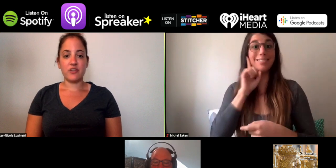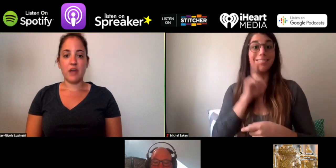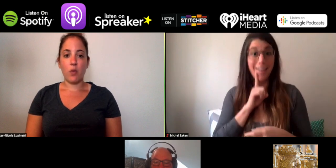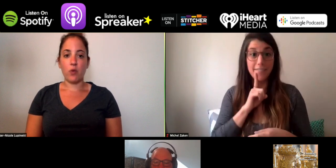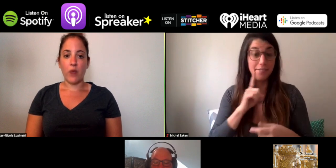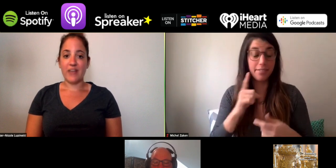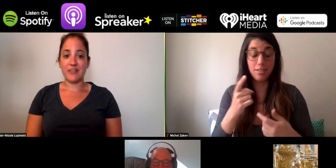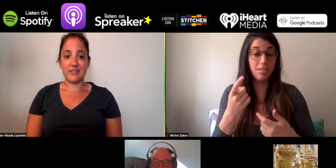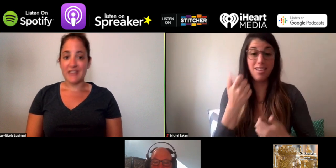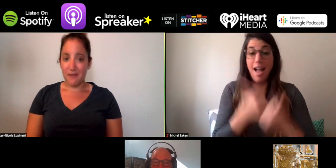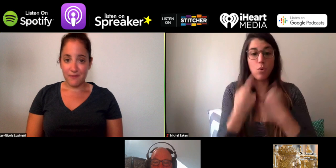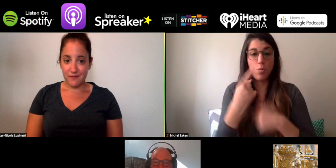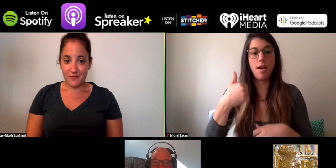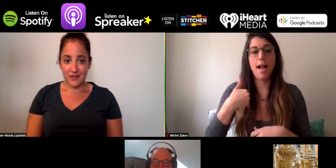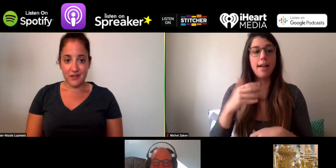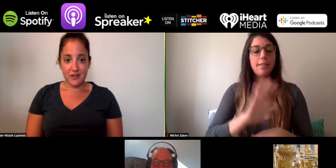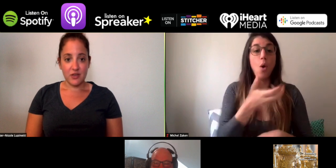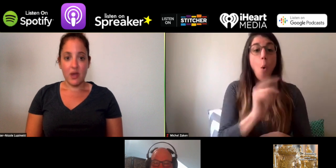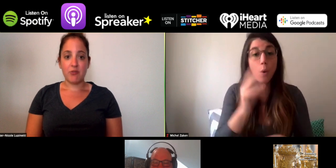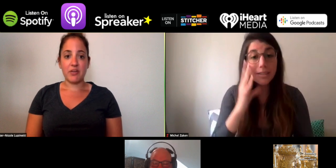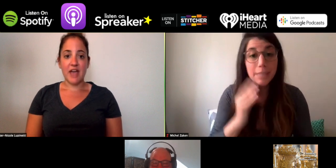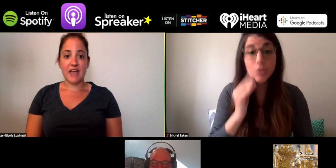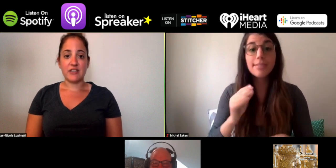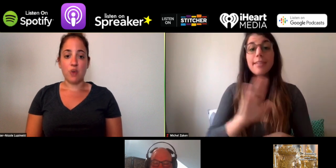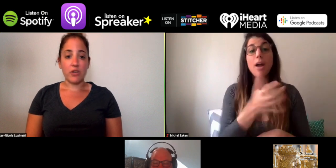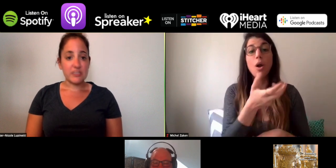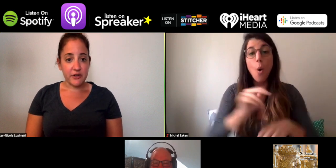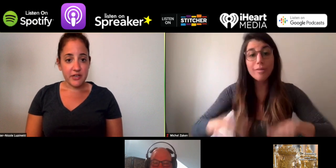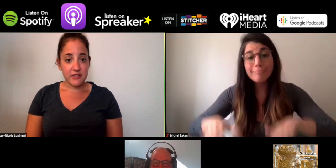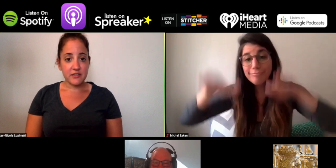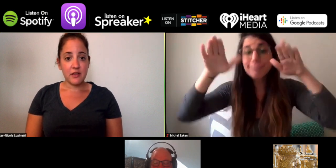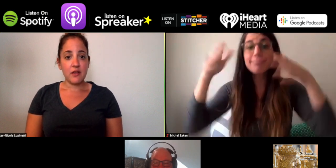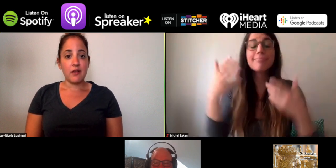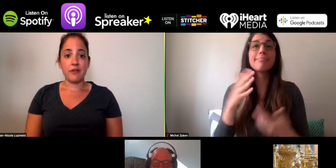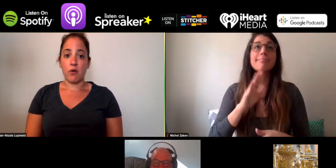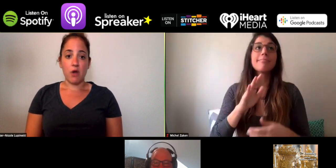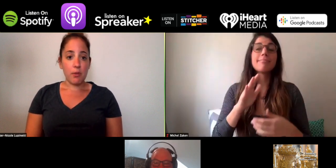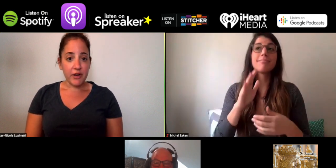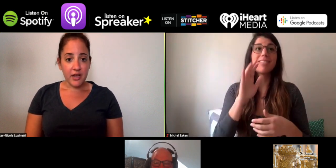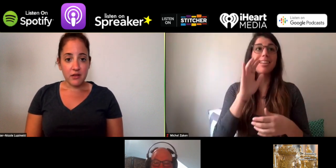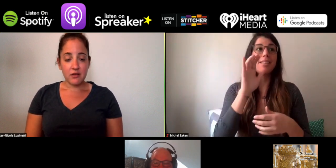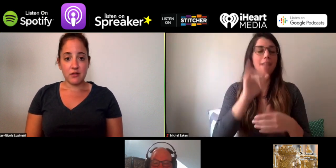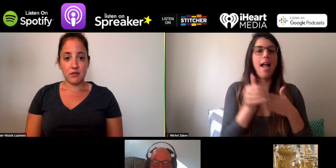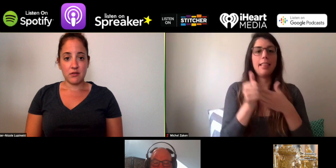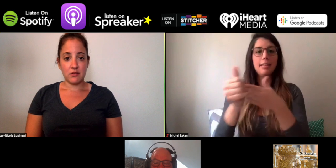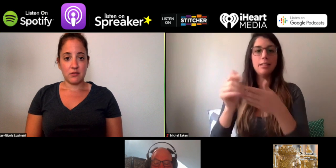So there's not one way to be deaf. You know, everybody has their own experience, their own